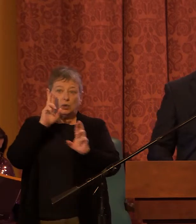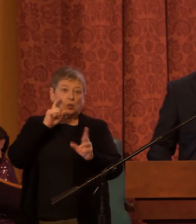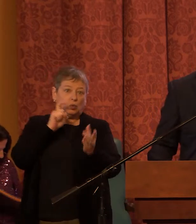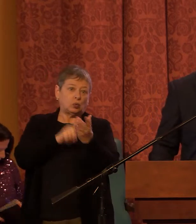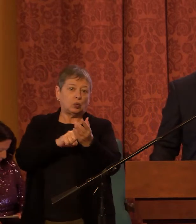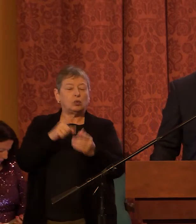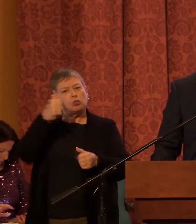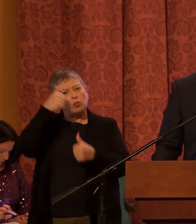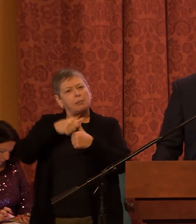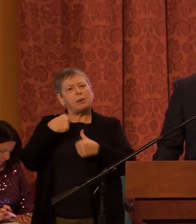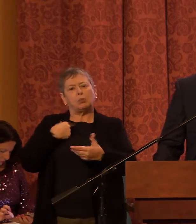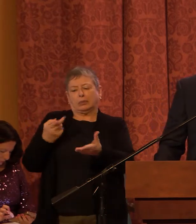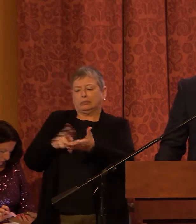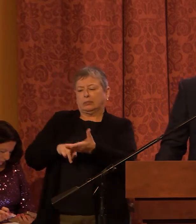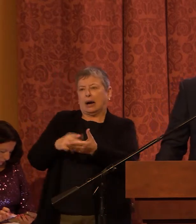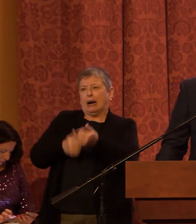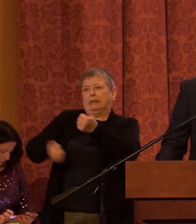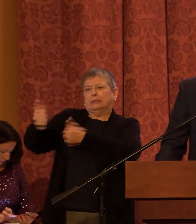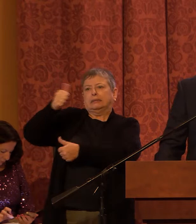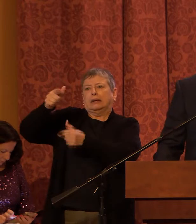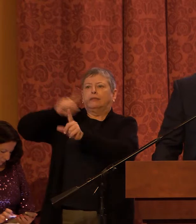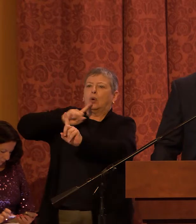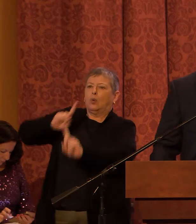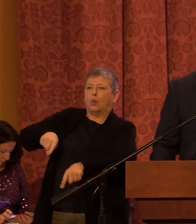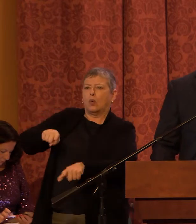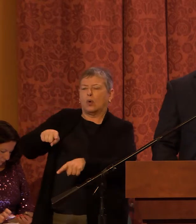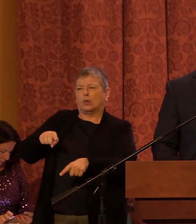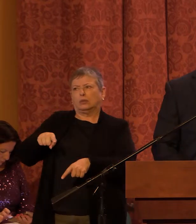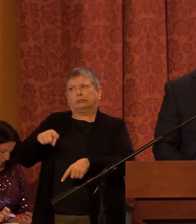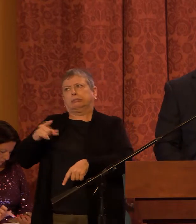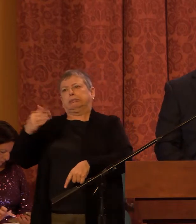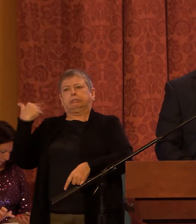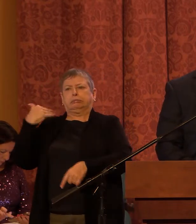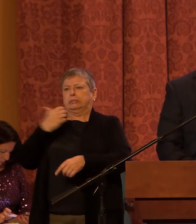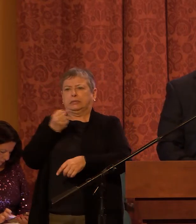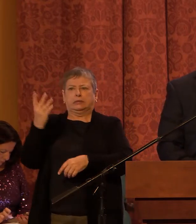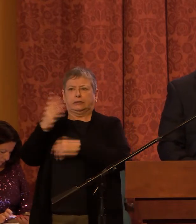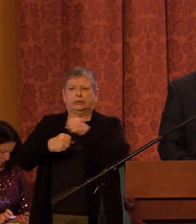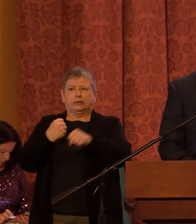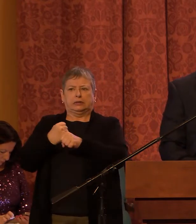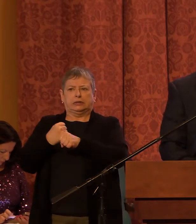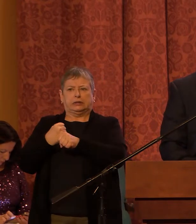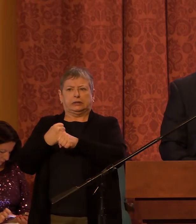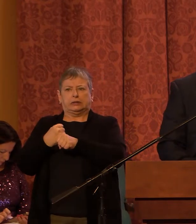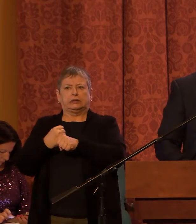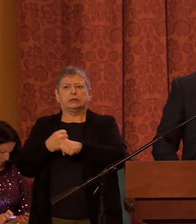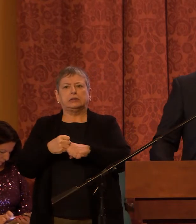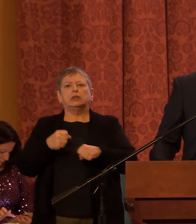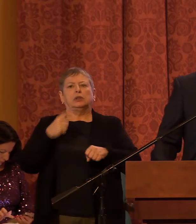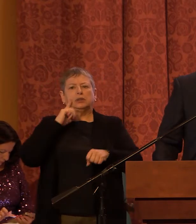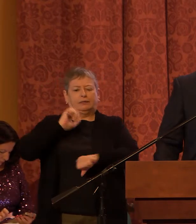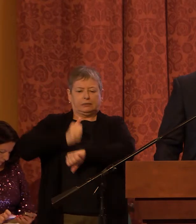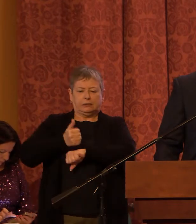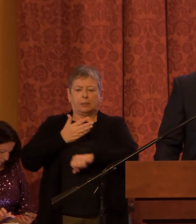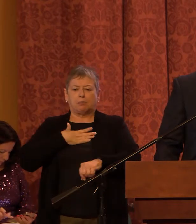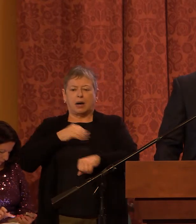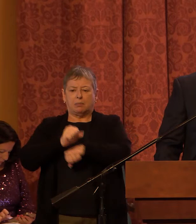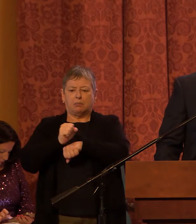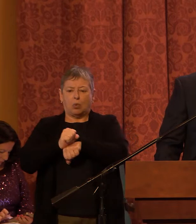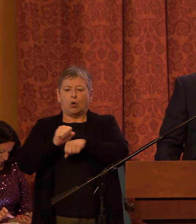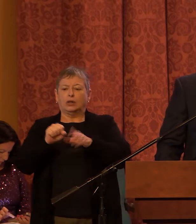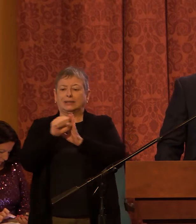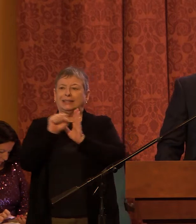that I signed an executive order many years ago creating the State as a Model Employer Task Force and requiring